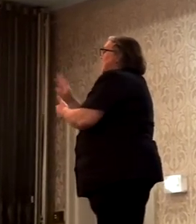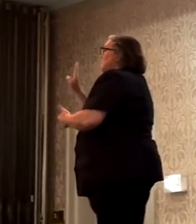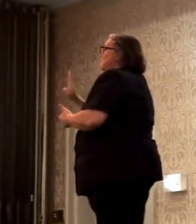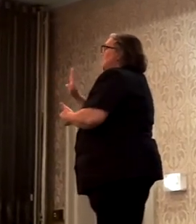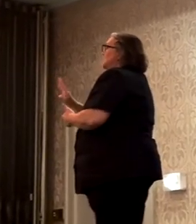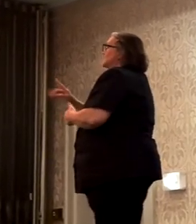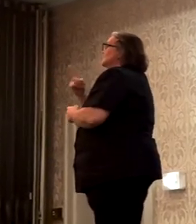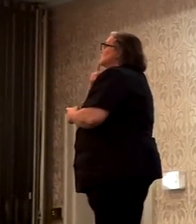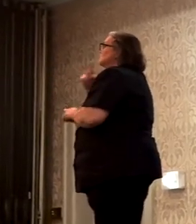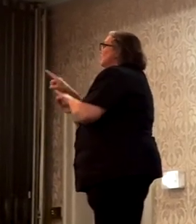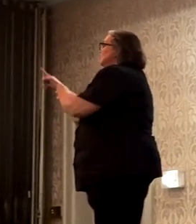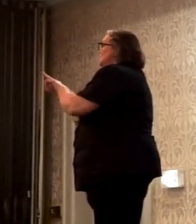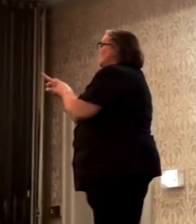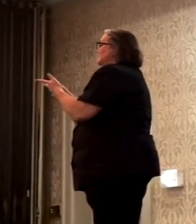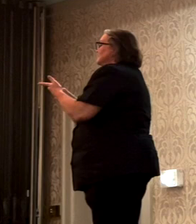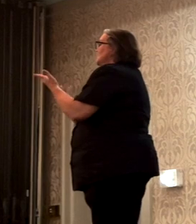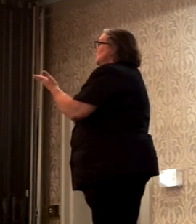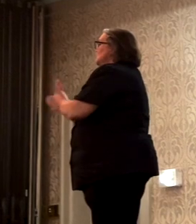New England Patriots.